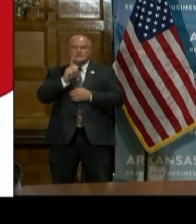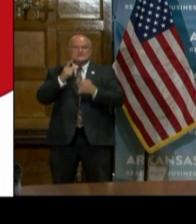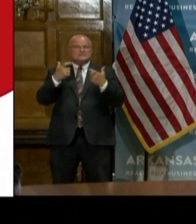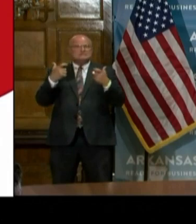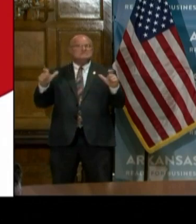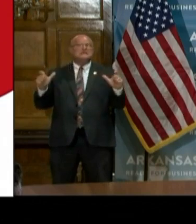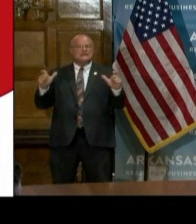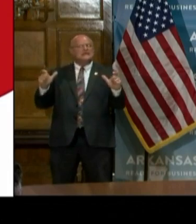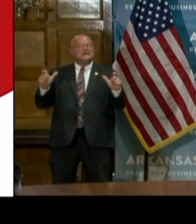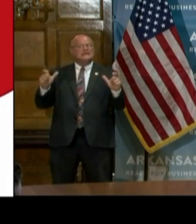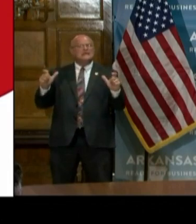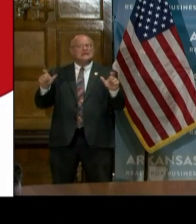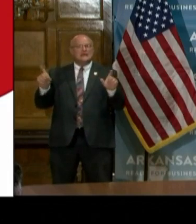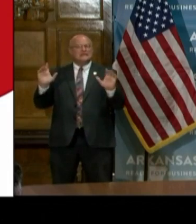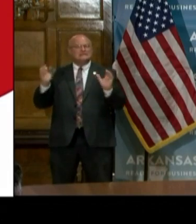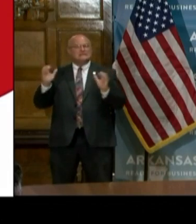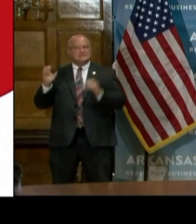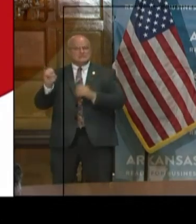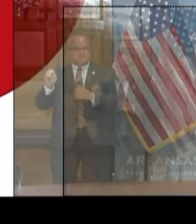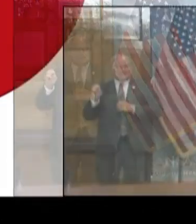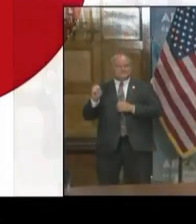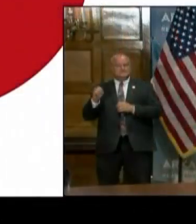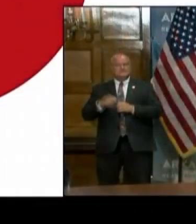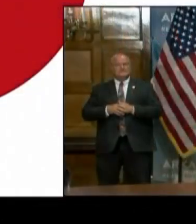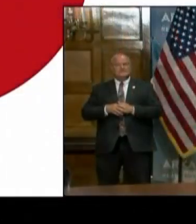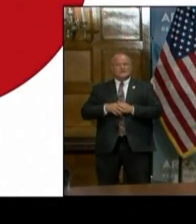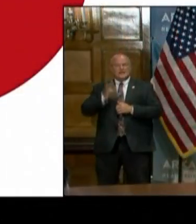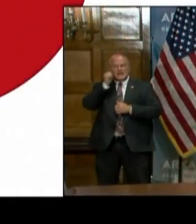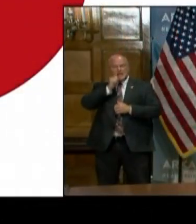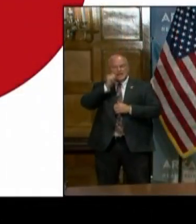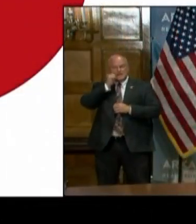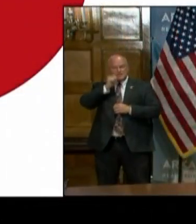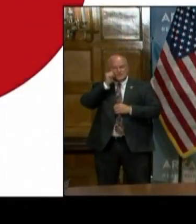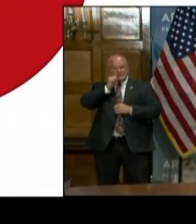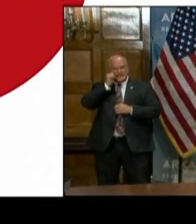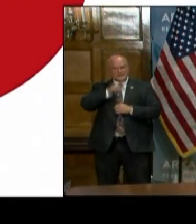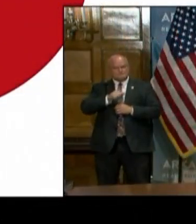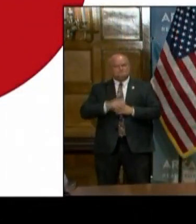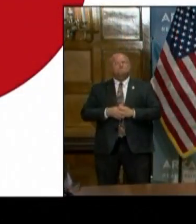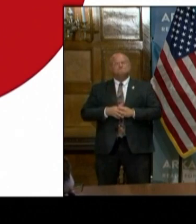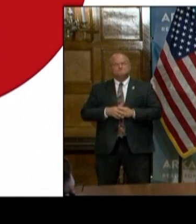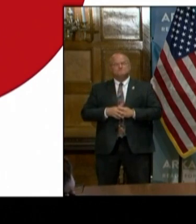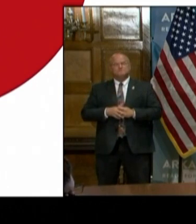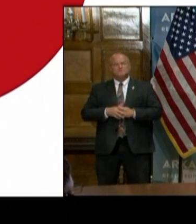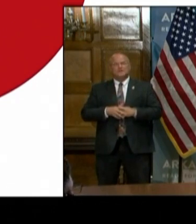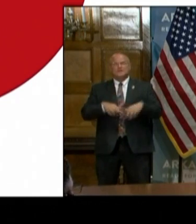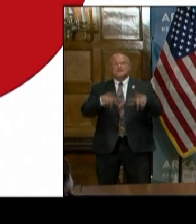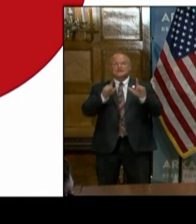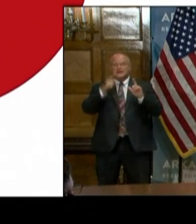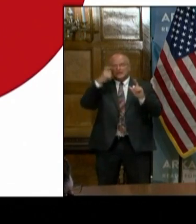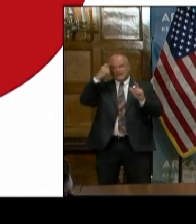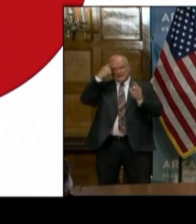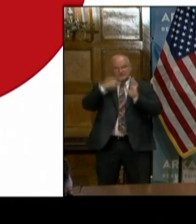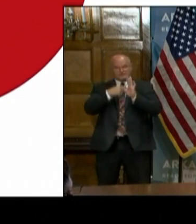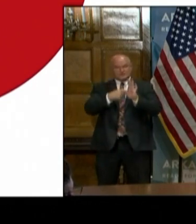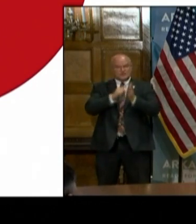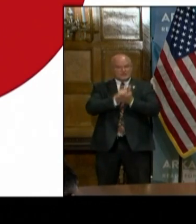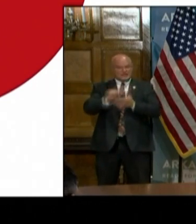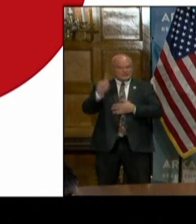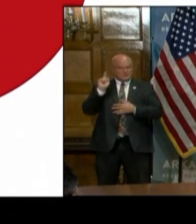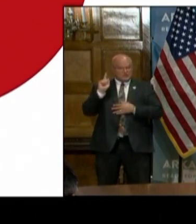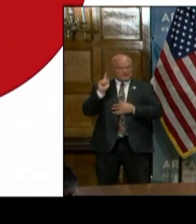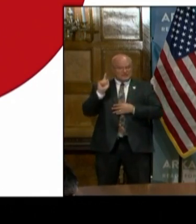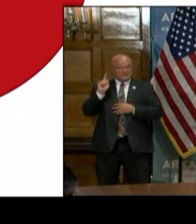big a deal as it seems to be day in, day out. This is the slide the governor showed last week.